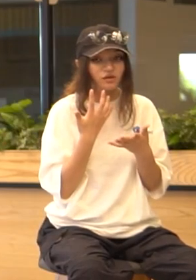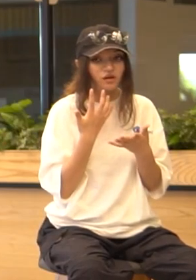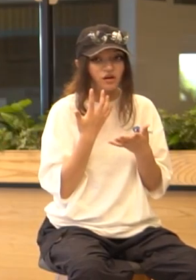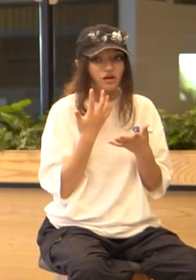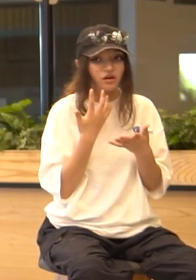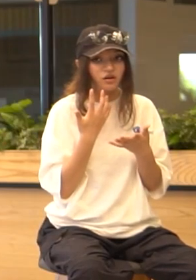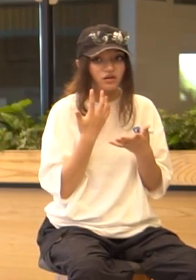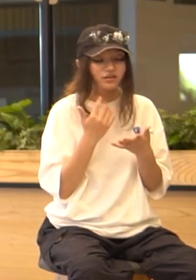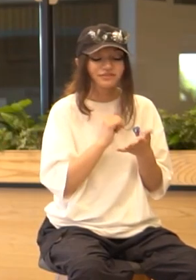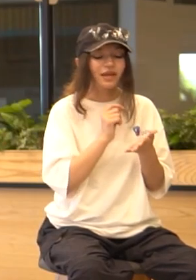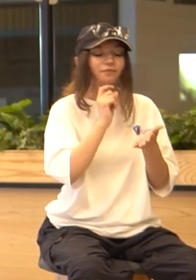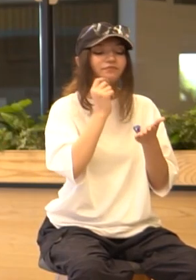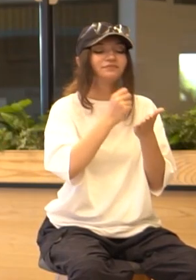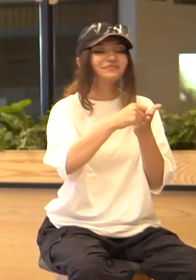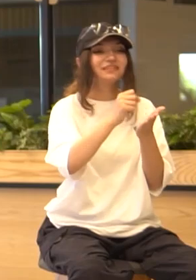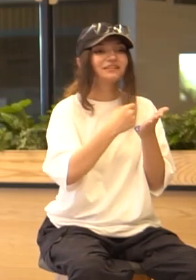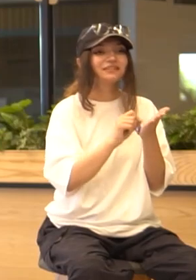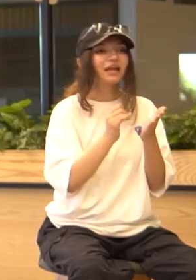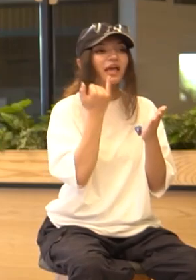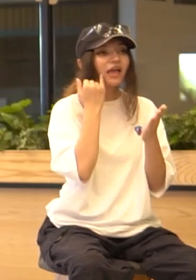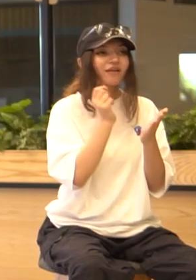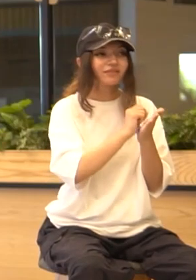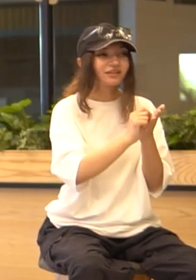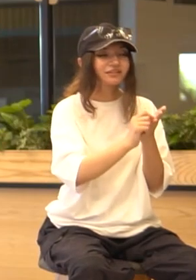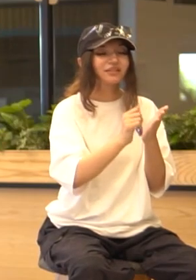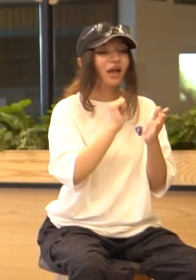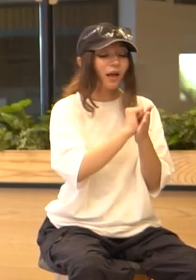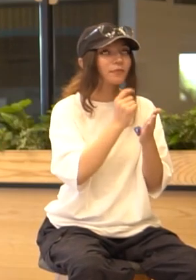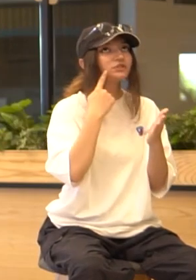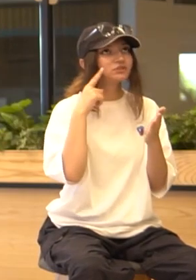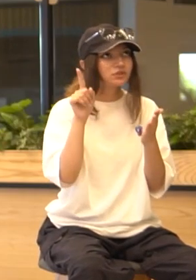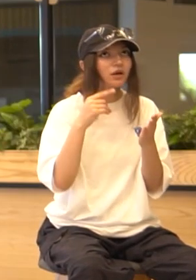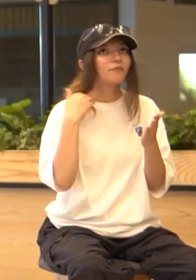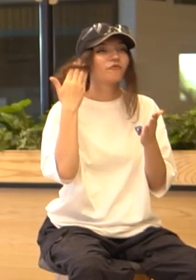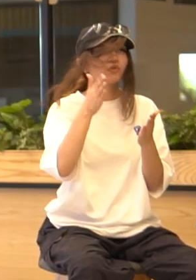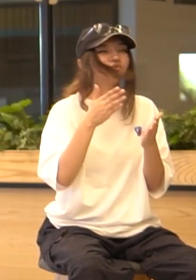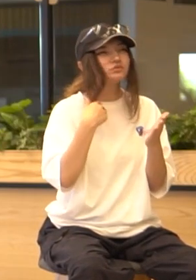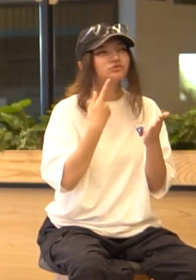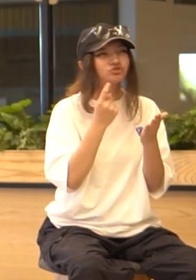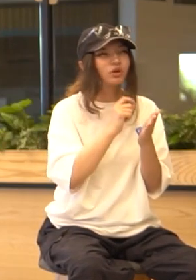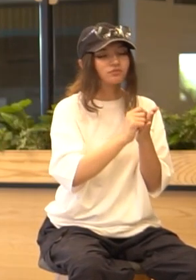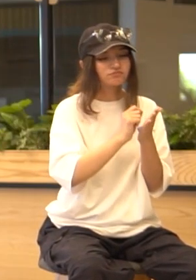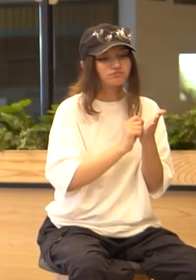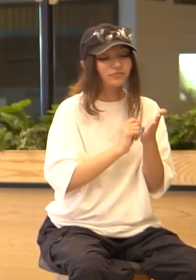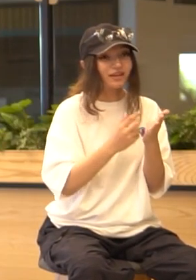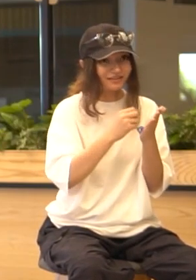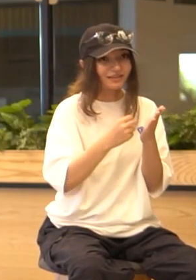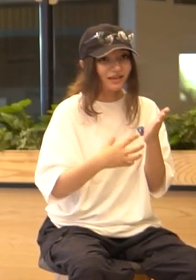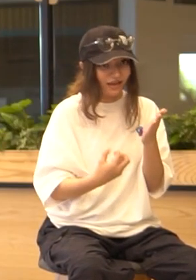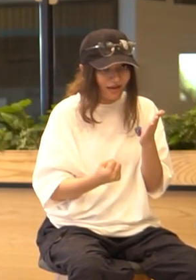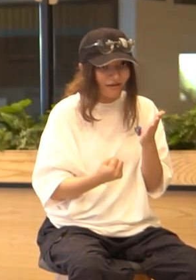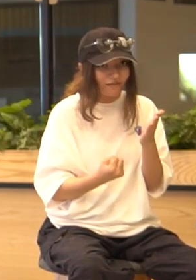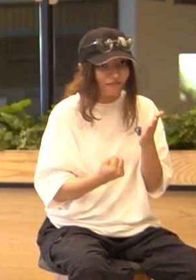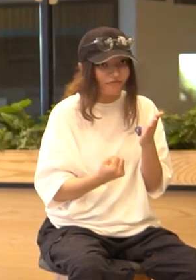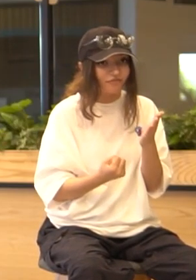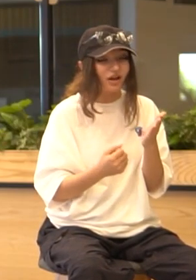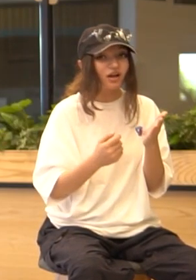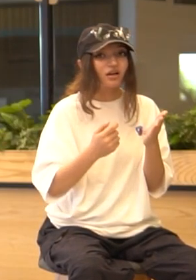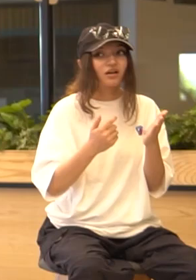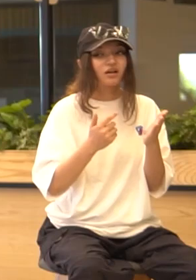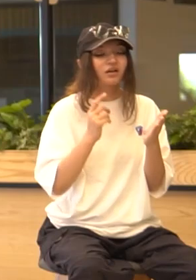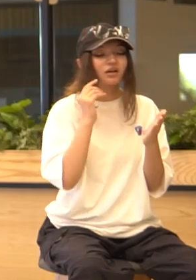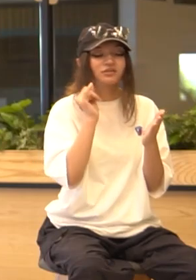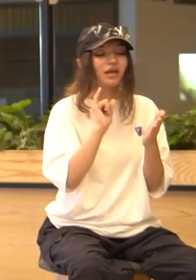checklist in mind where, you know, when you are actively putting out work, there's a lot of like mistakes that can happen. And I learned the hard way. There was like a lot